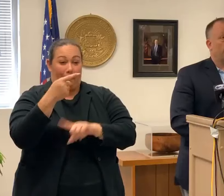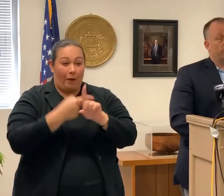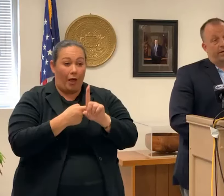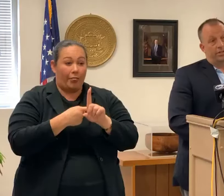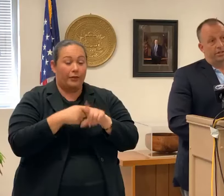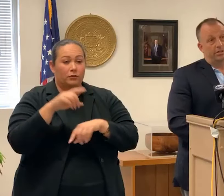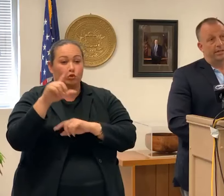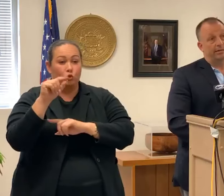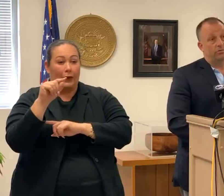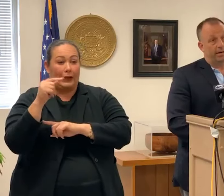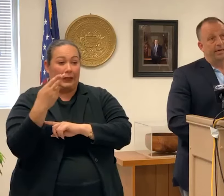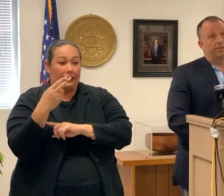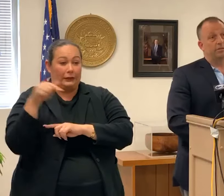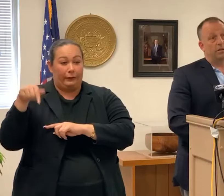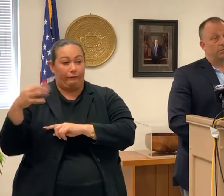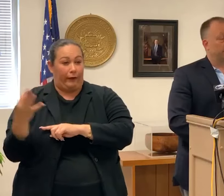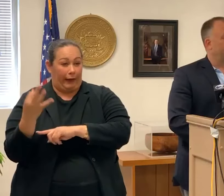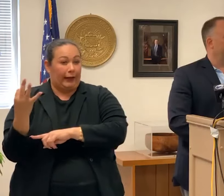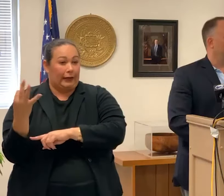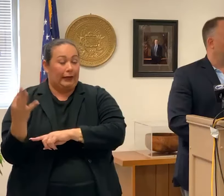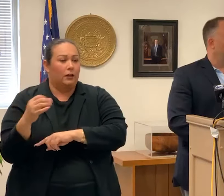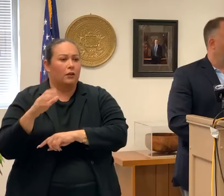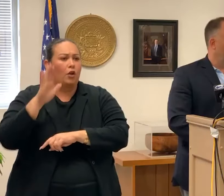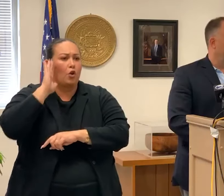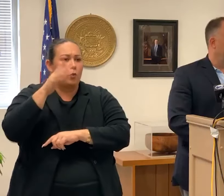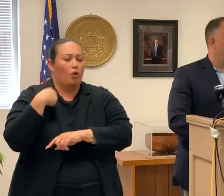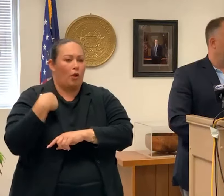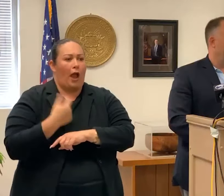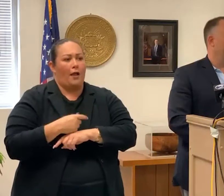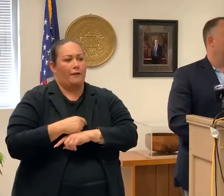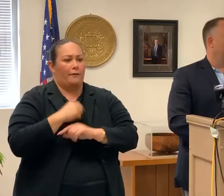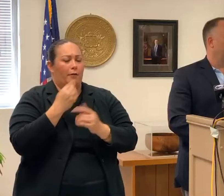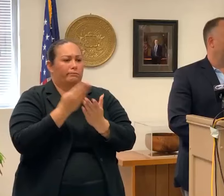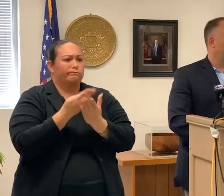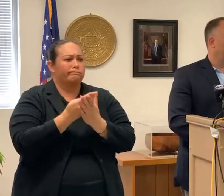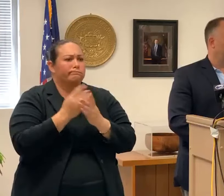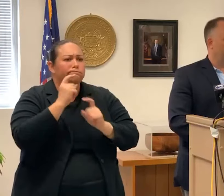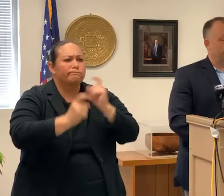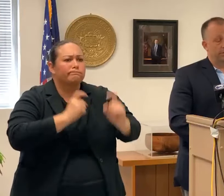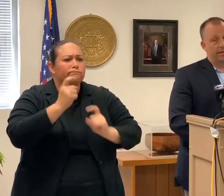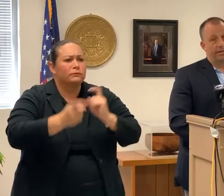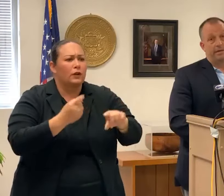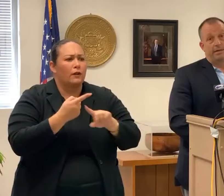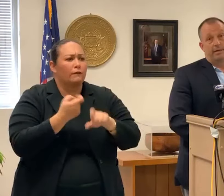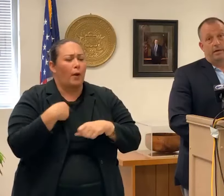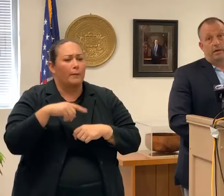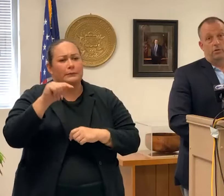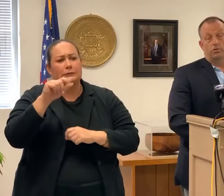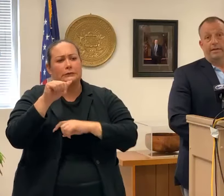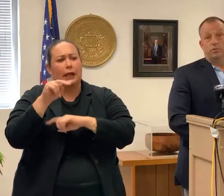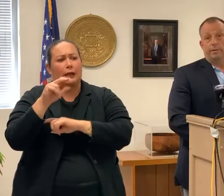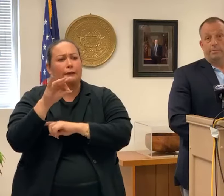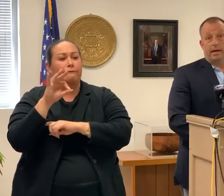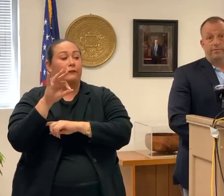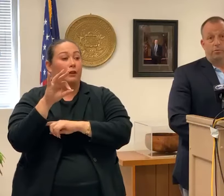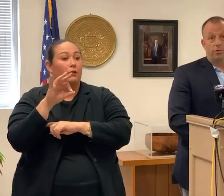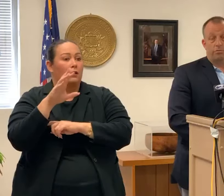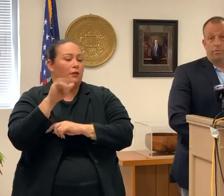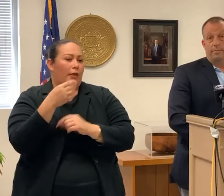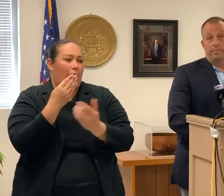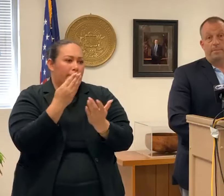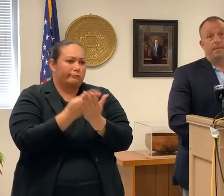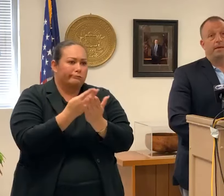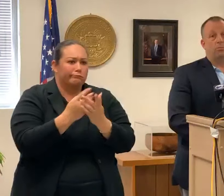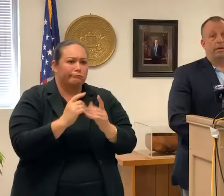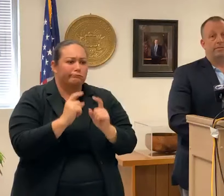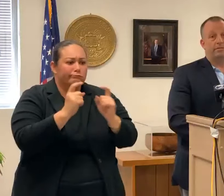a large operation to get grants through the TANF program will open up with MEO, Maui Economic Opportunity. Those grants will be applied for